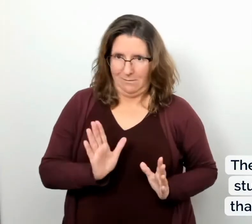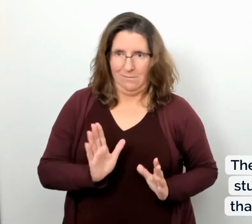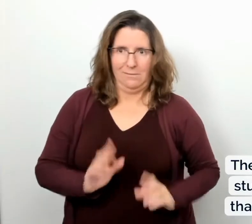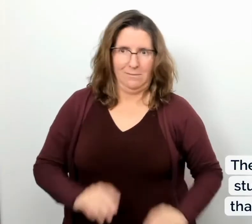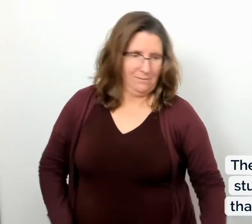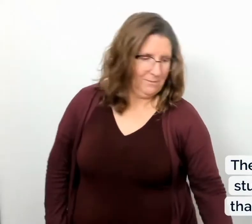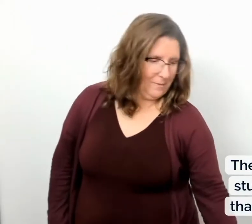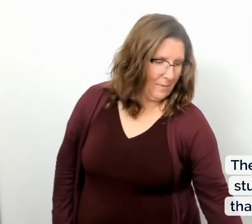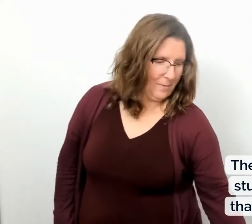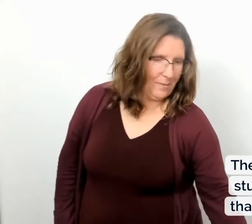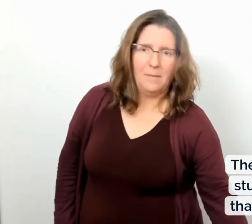thinking.